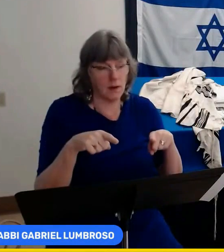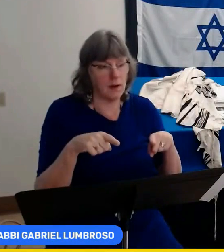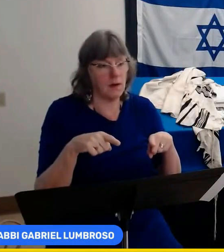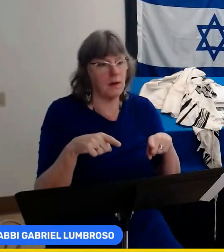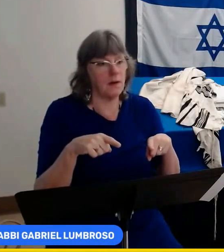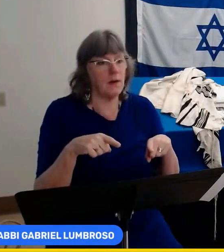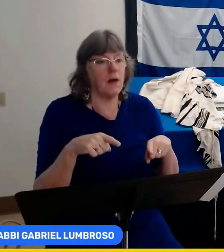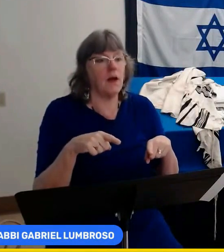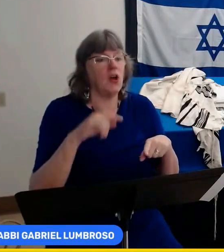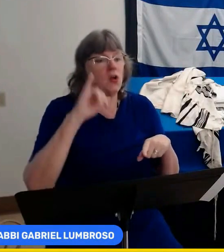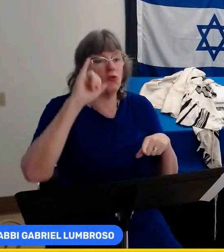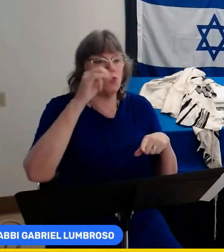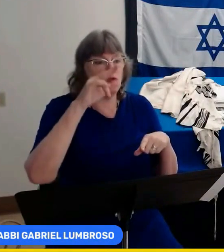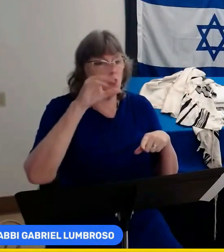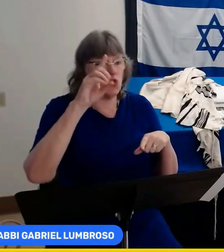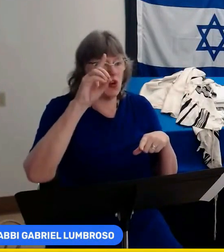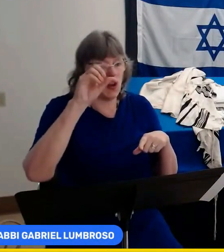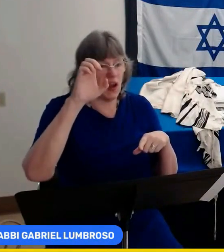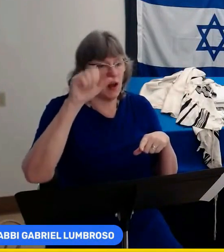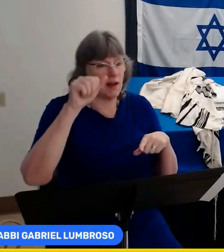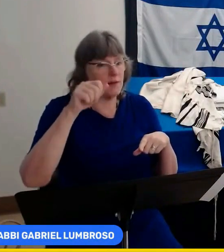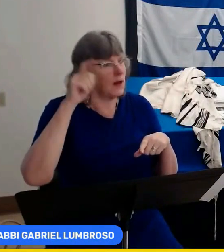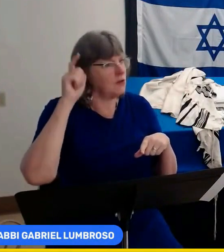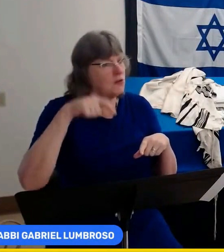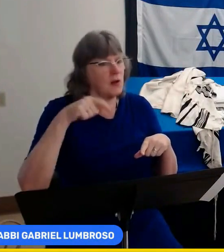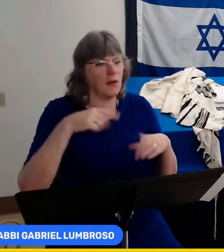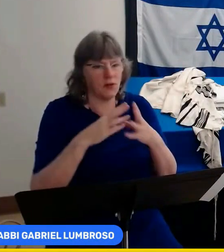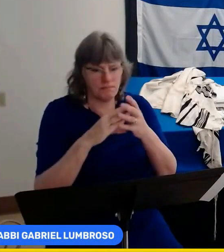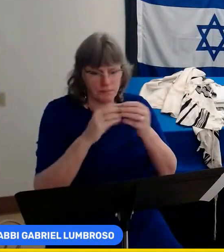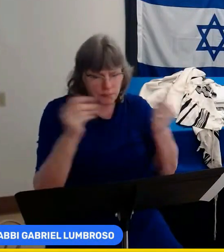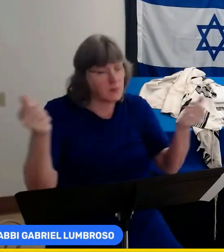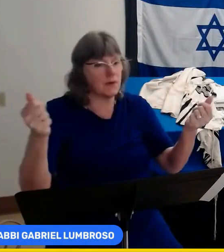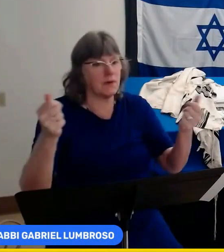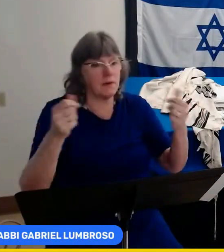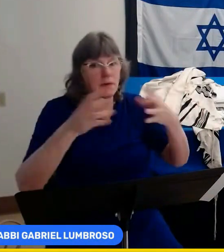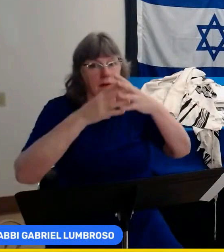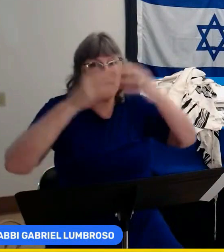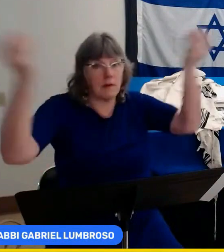Judea should have been destroyed and condemned to never exist again.